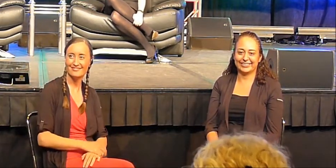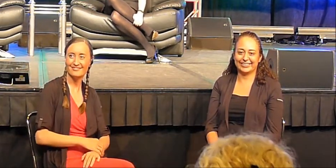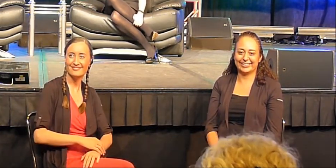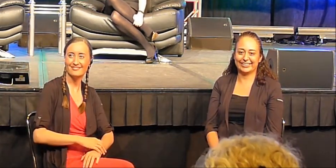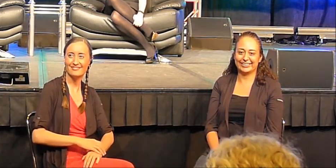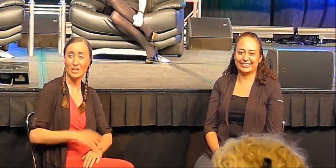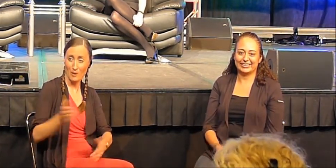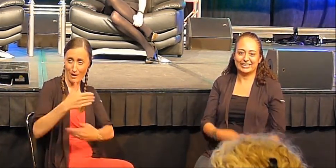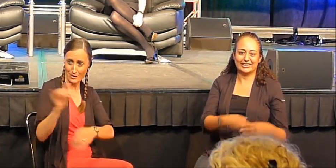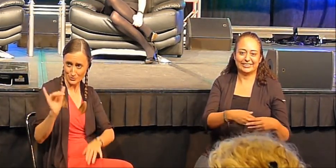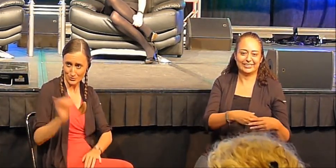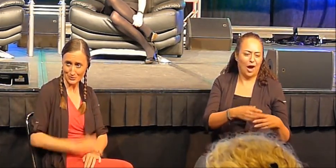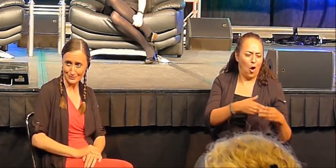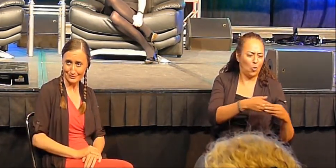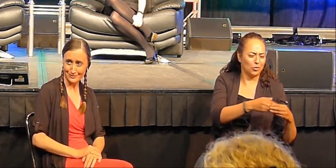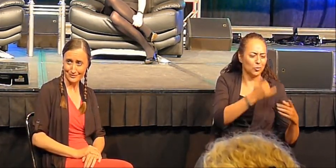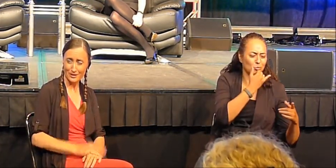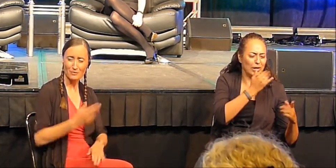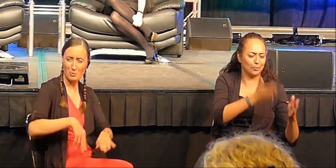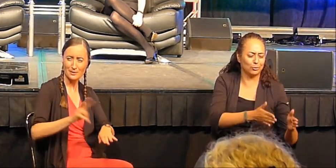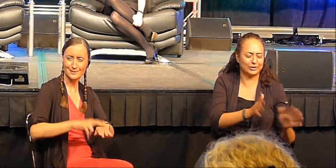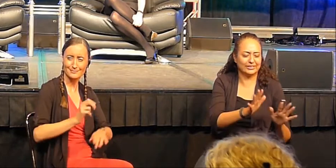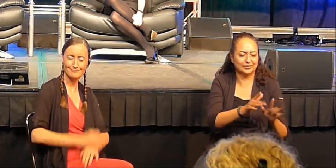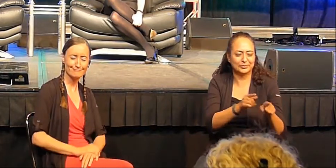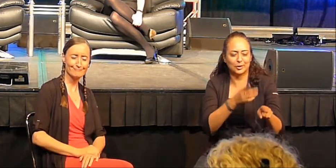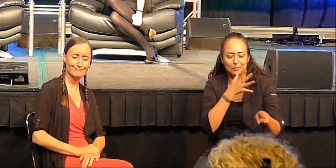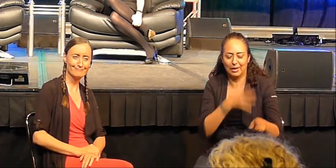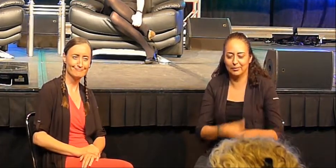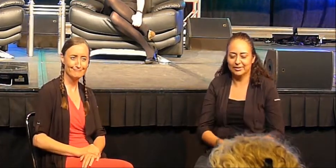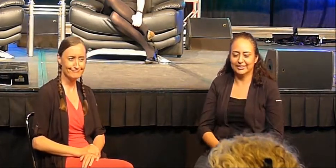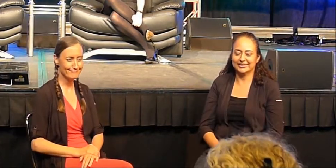You want to hug too? Of course.